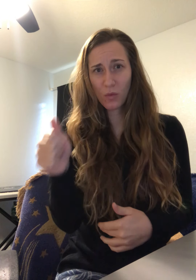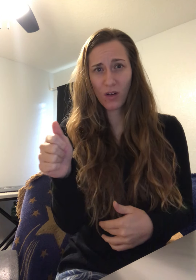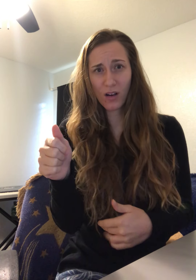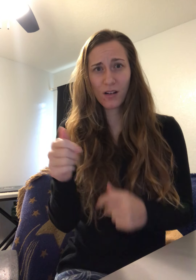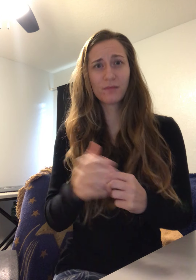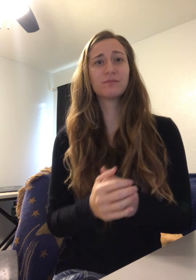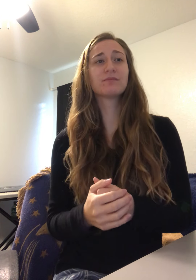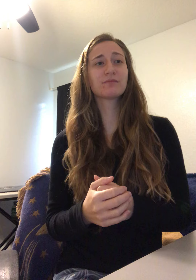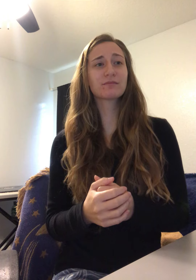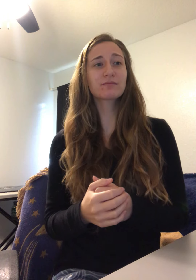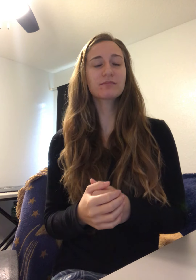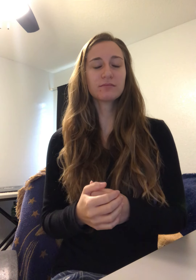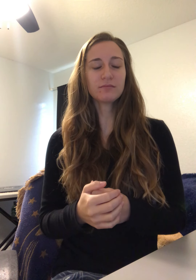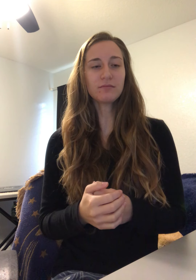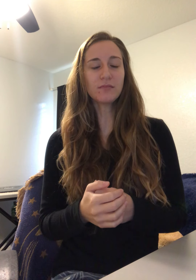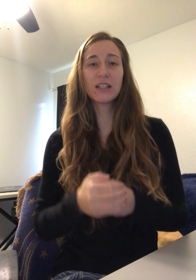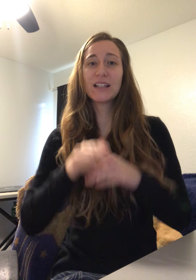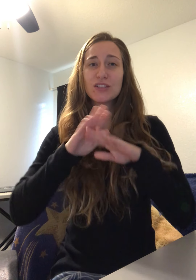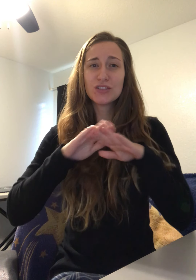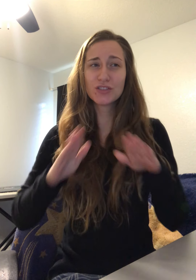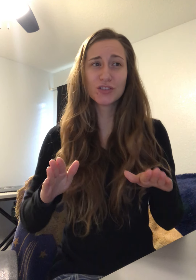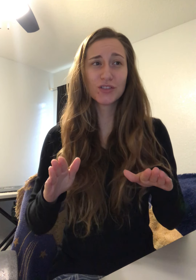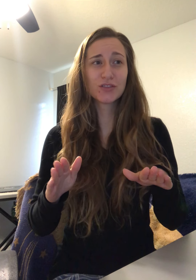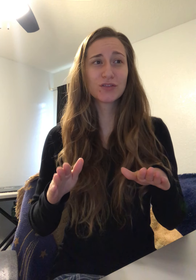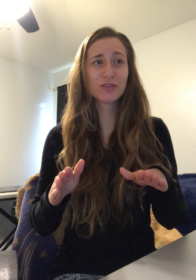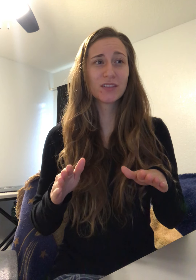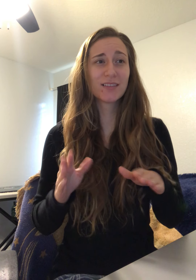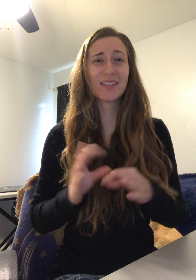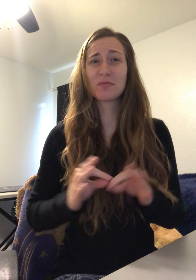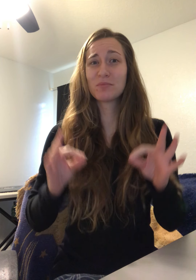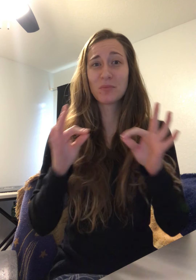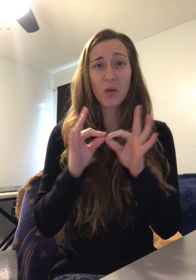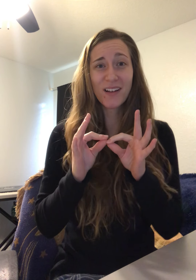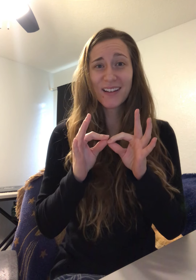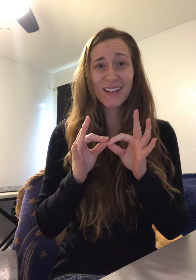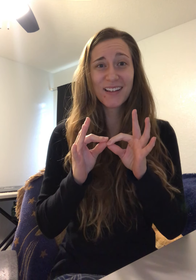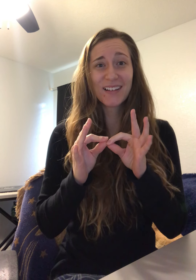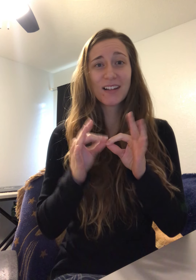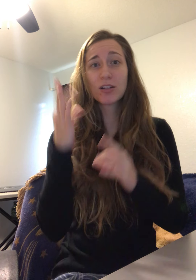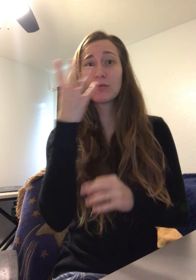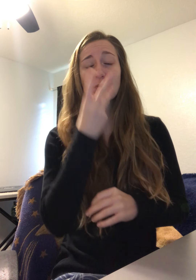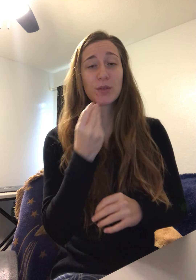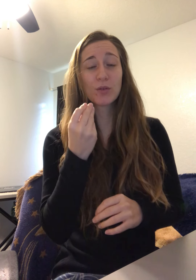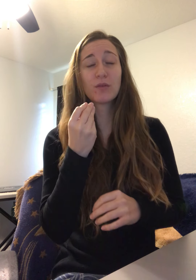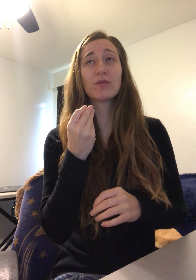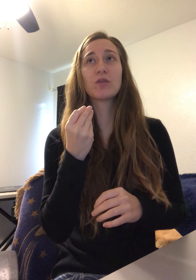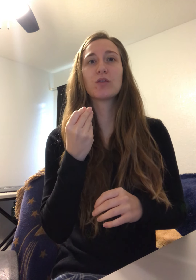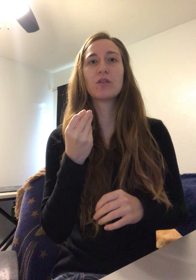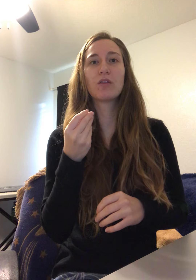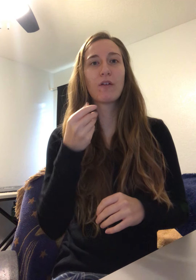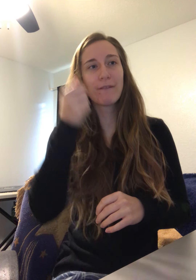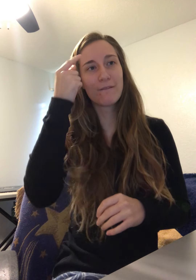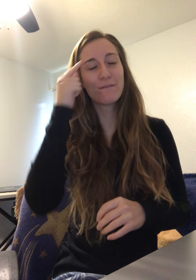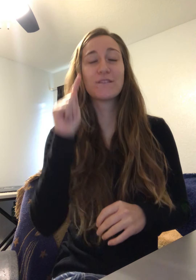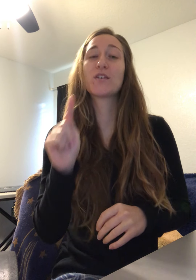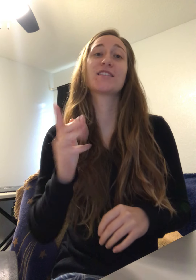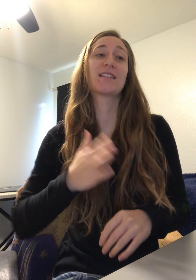want to not be violent to their unfolding, you have to really, really recognize that each person is different